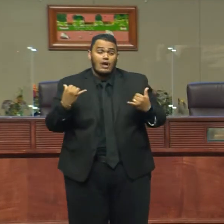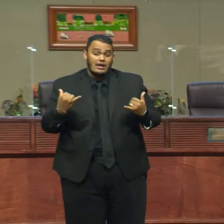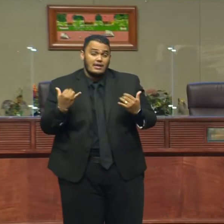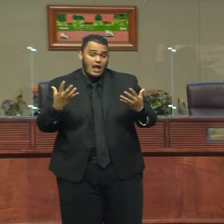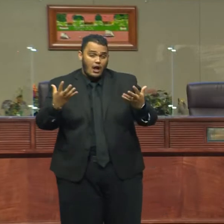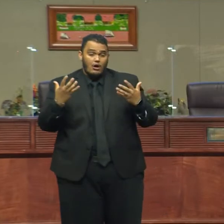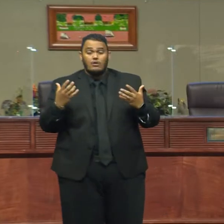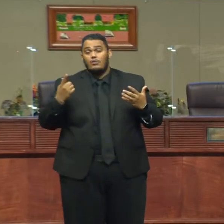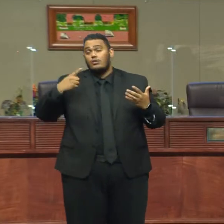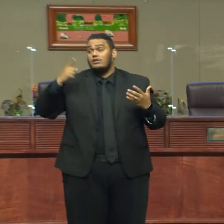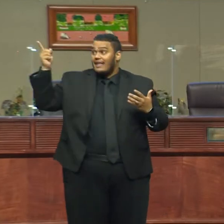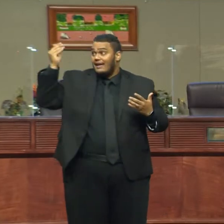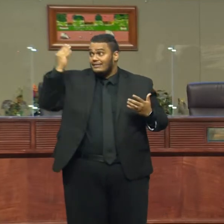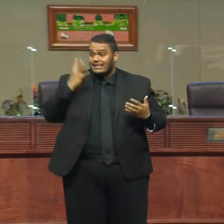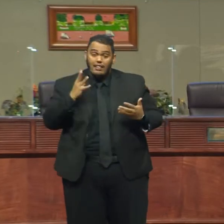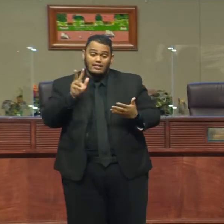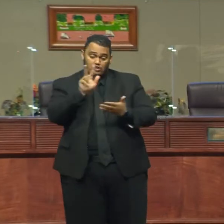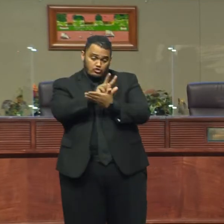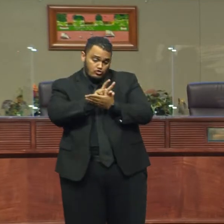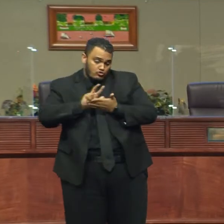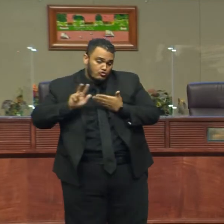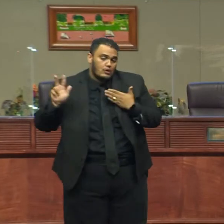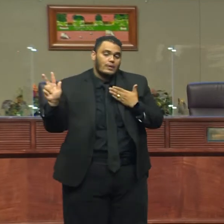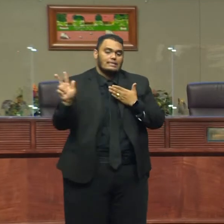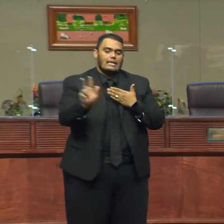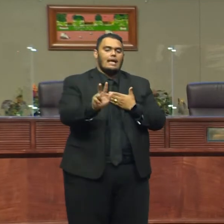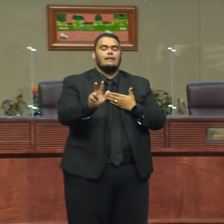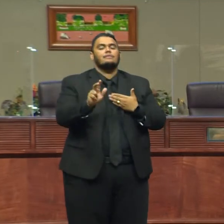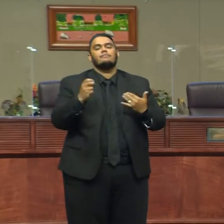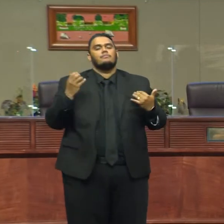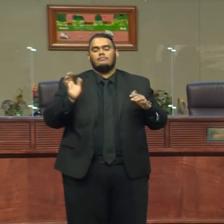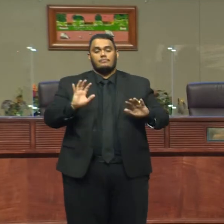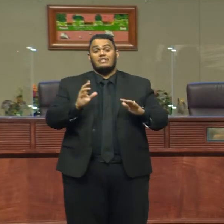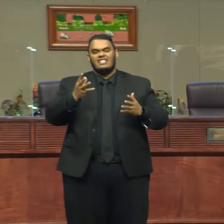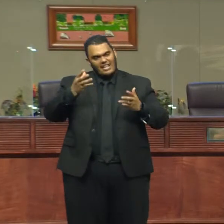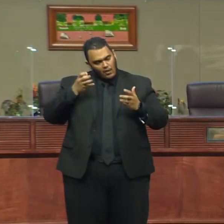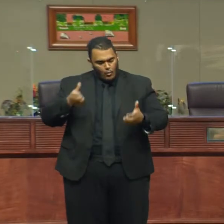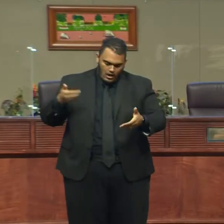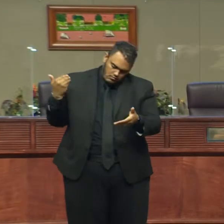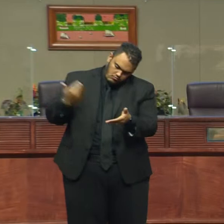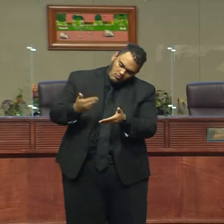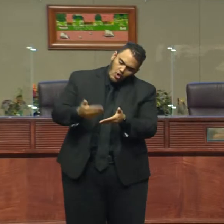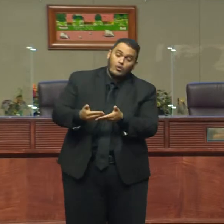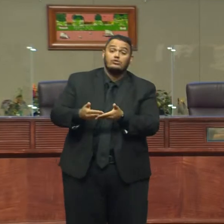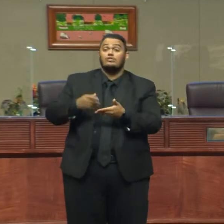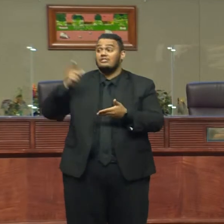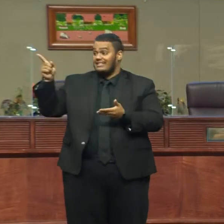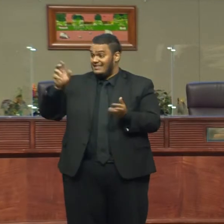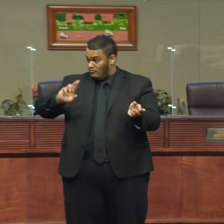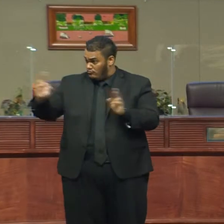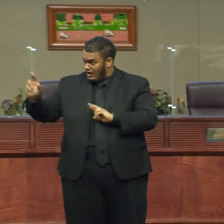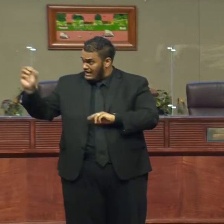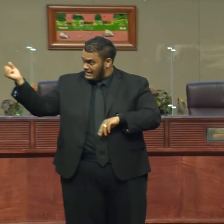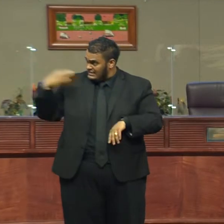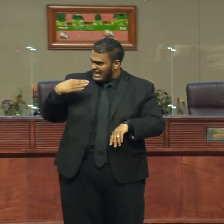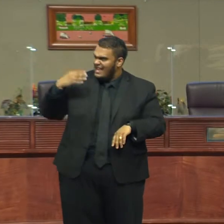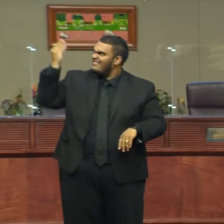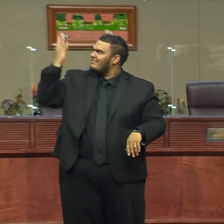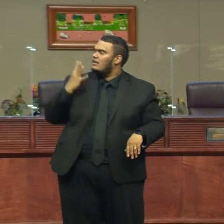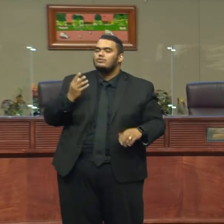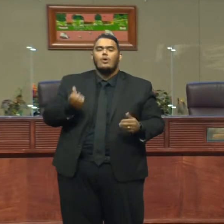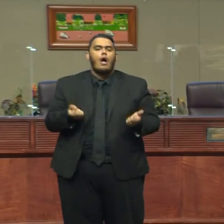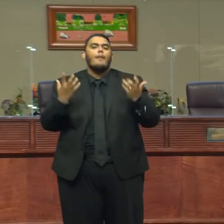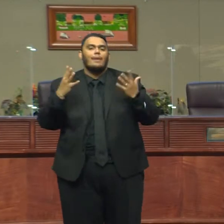improve as they acquire more stockpile and inventory across the